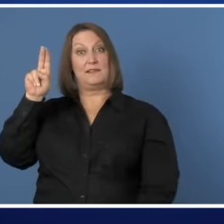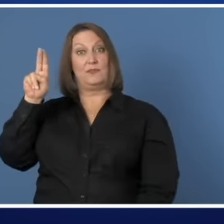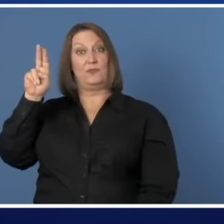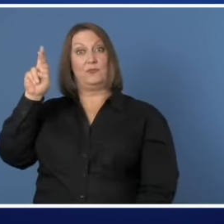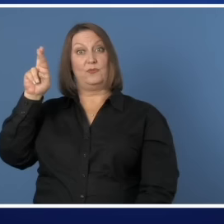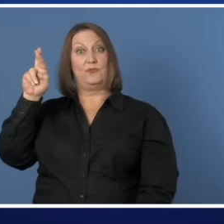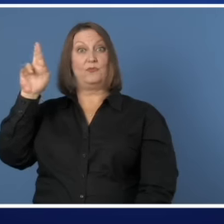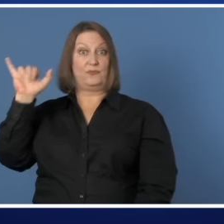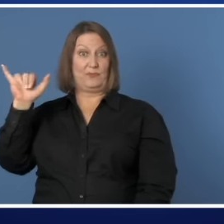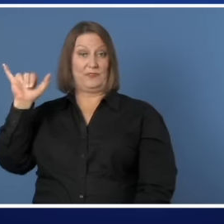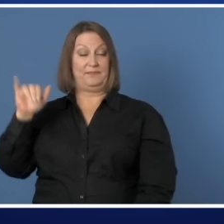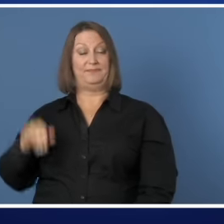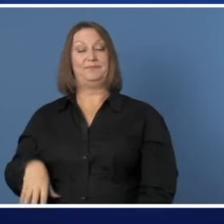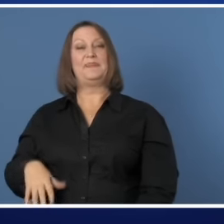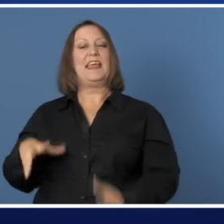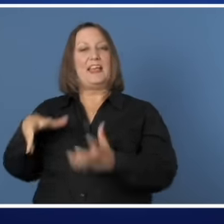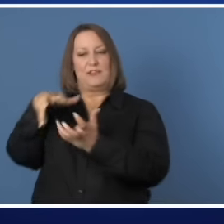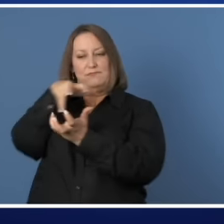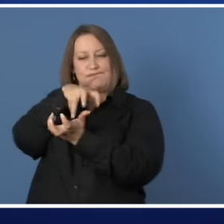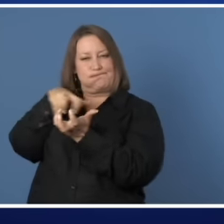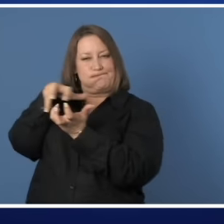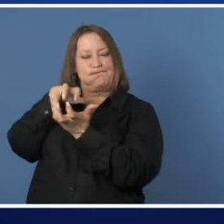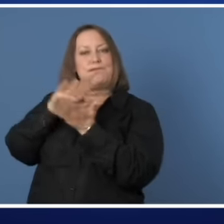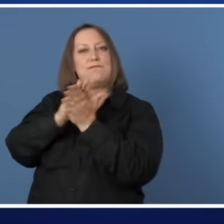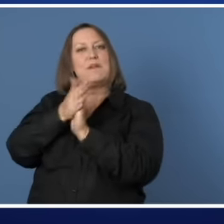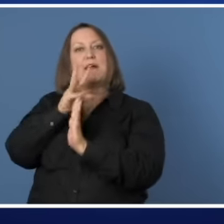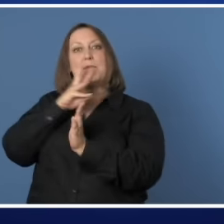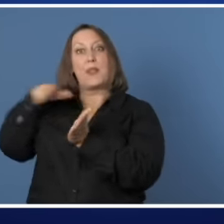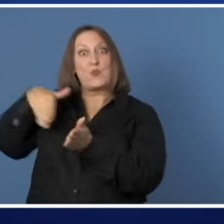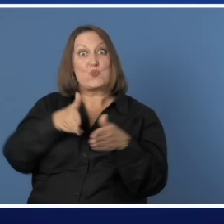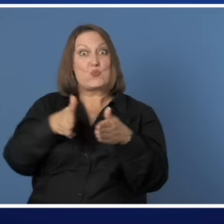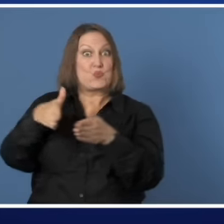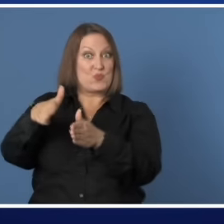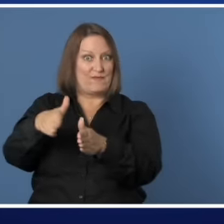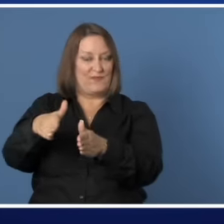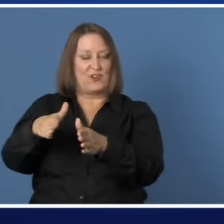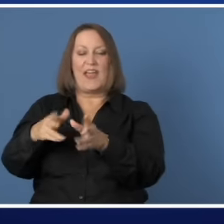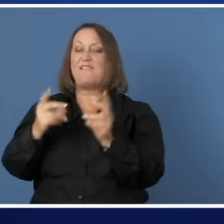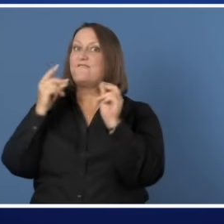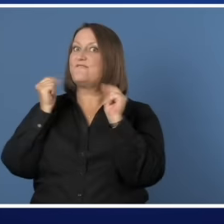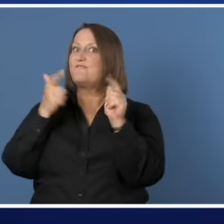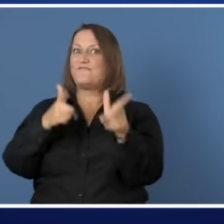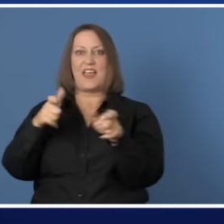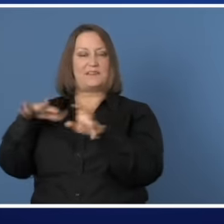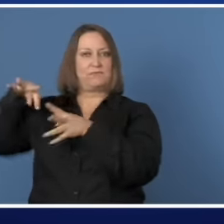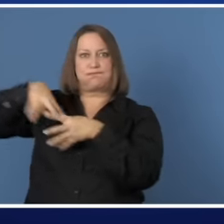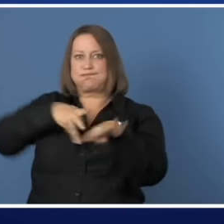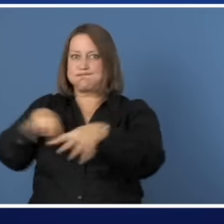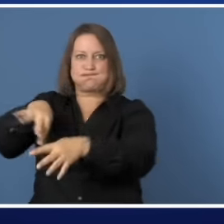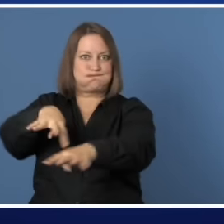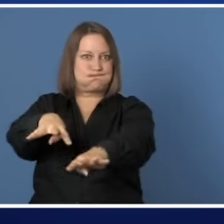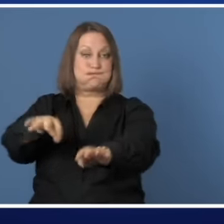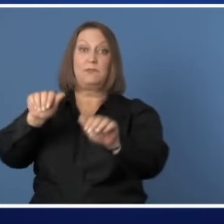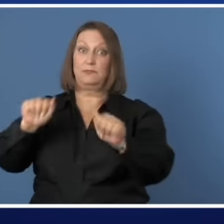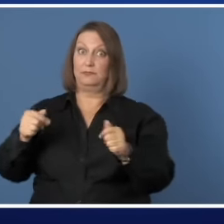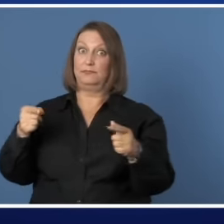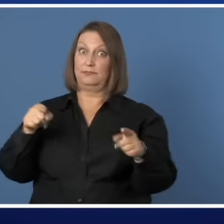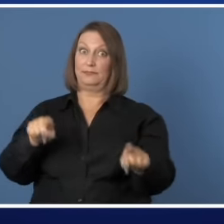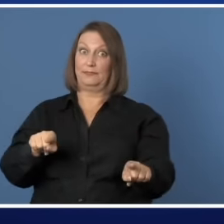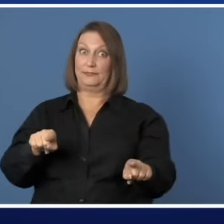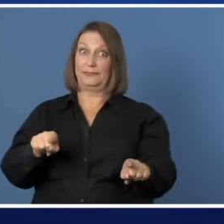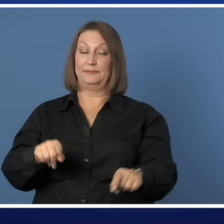or slurry. They can flow rapidly, striking with little or no warning at